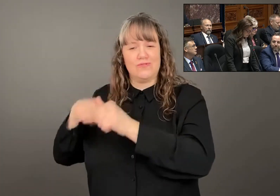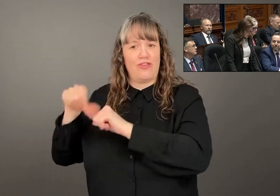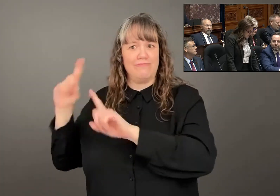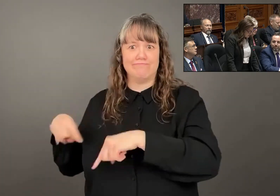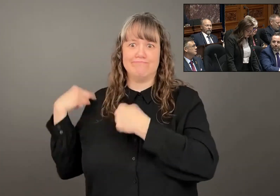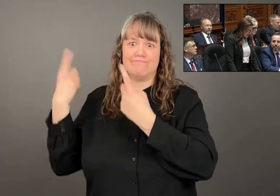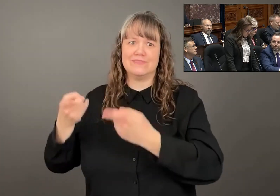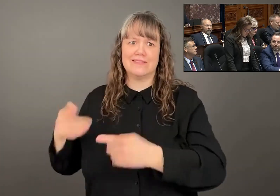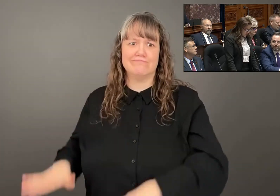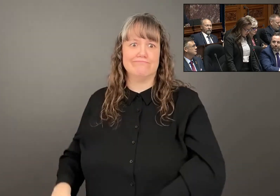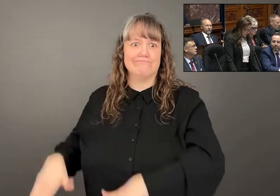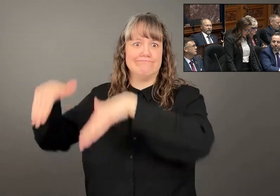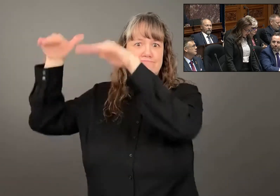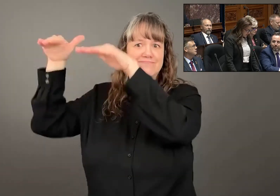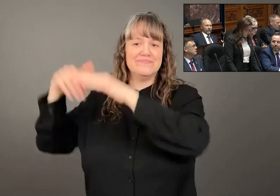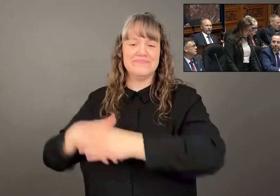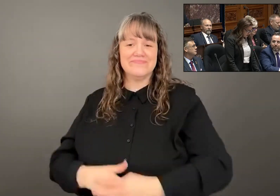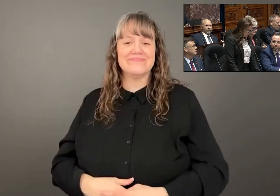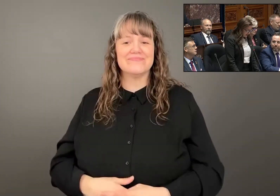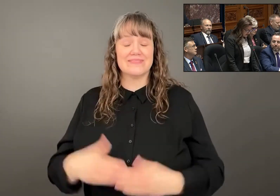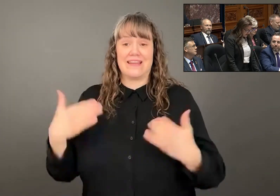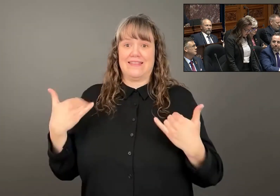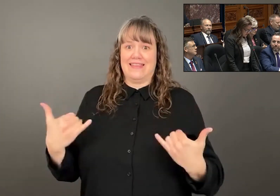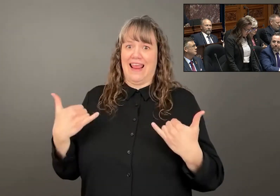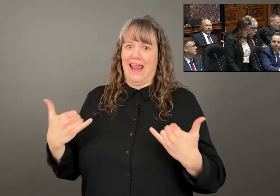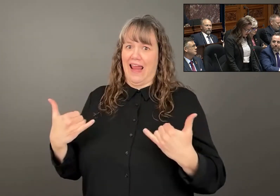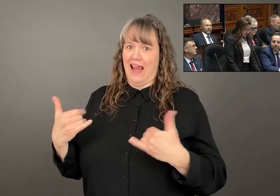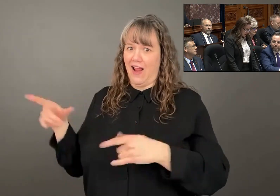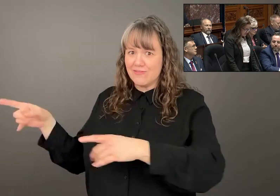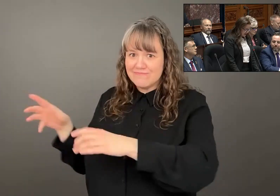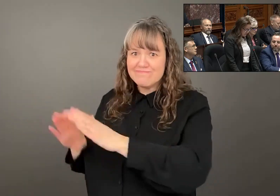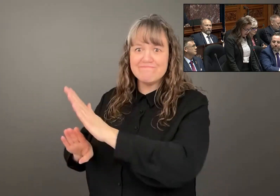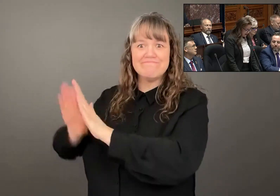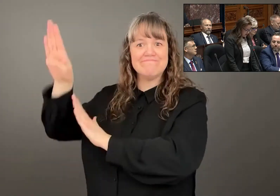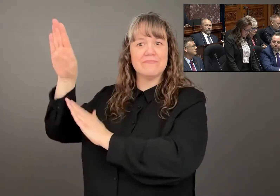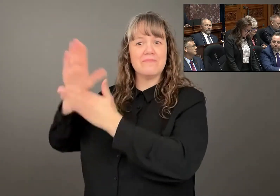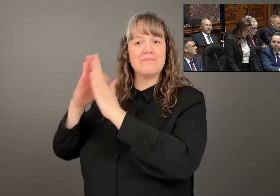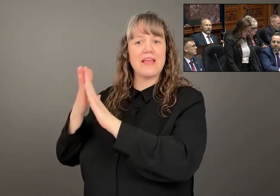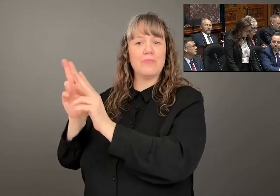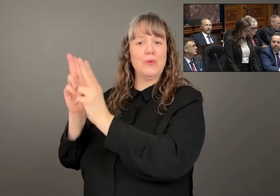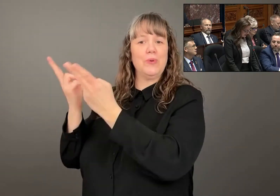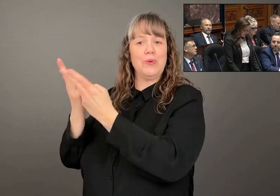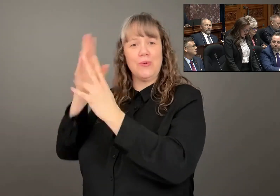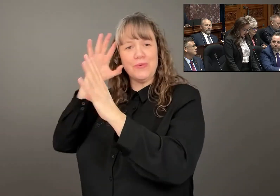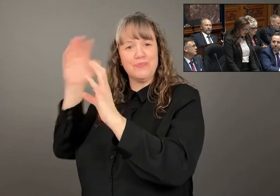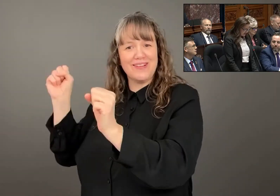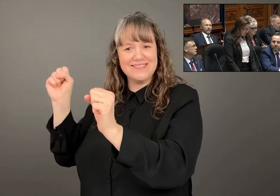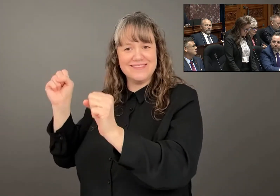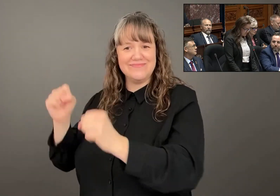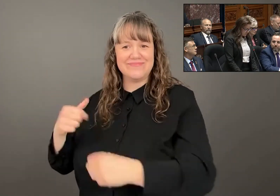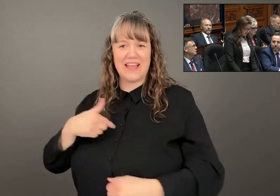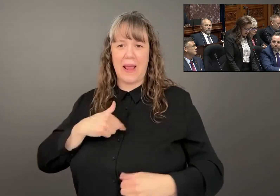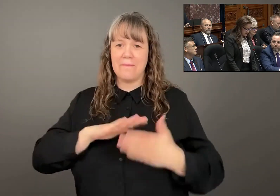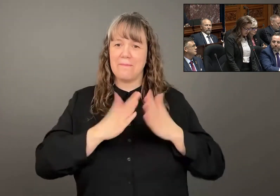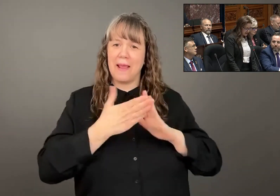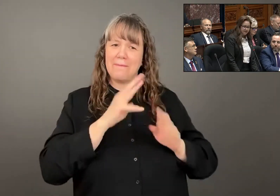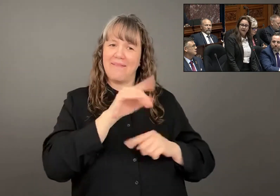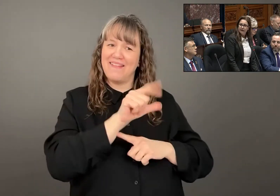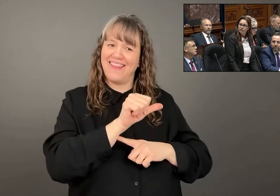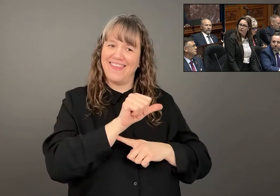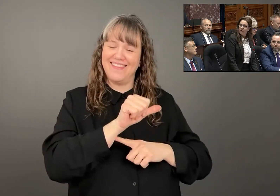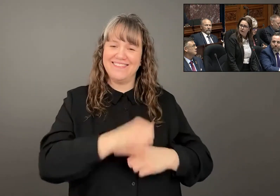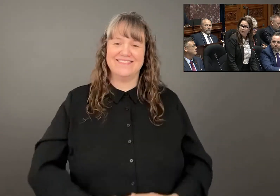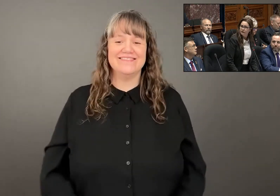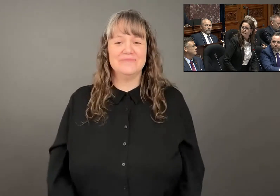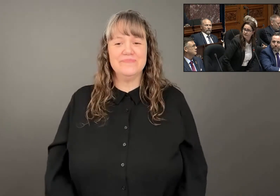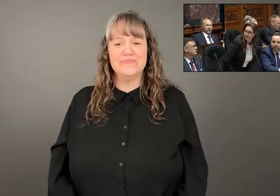MLA. So let's give them a warm welcome, and to always keep them and all firefighters in our daily thoughts as they move through their days protecting